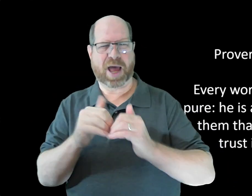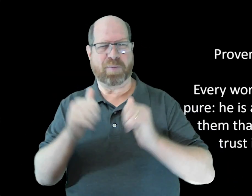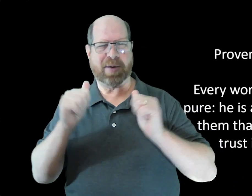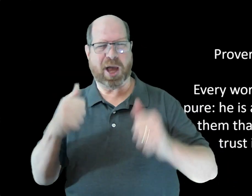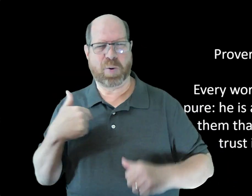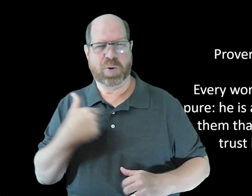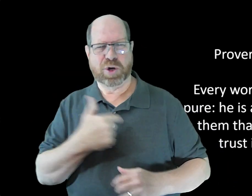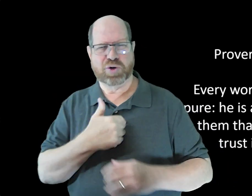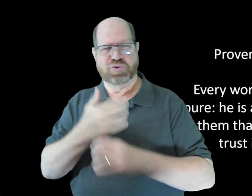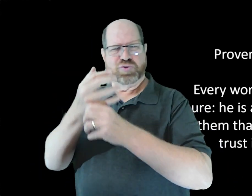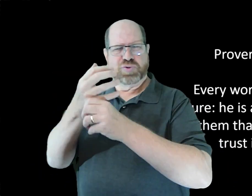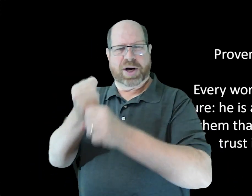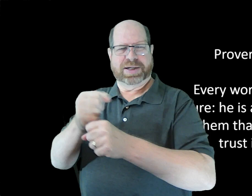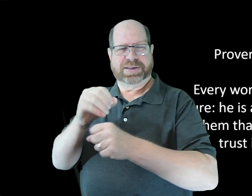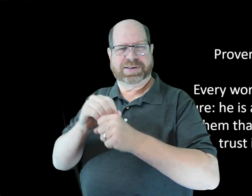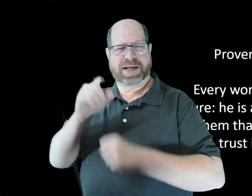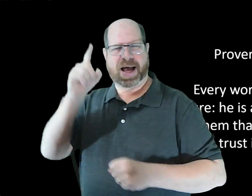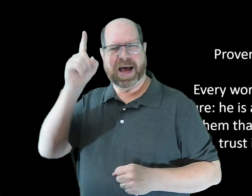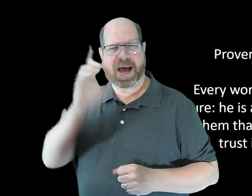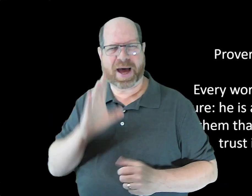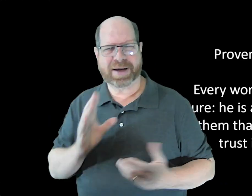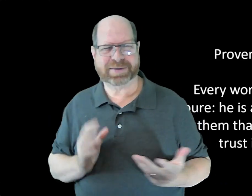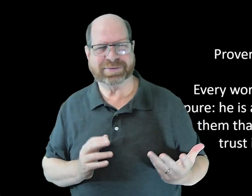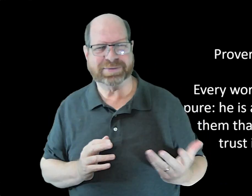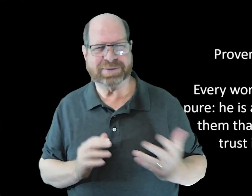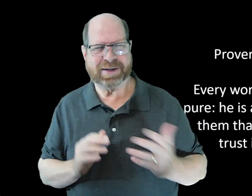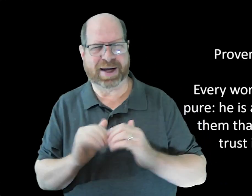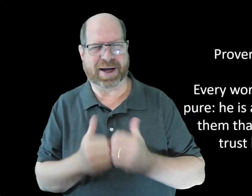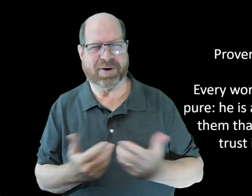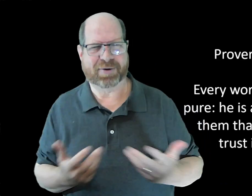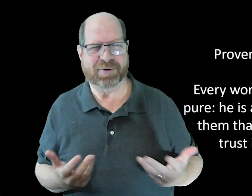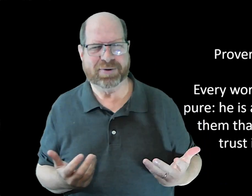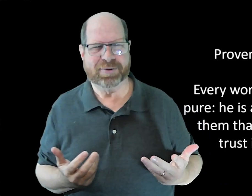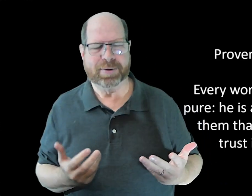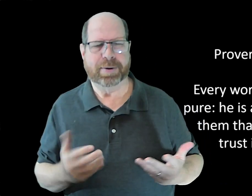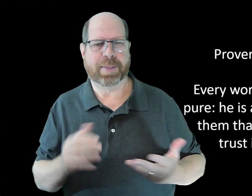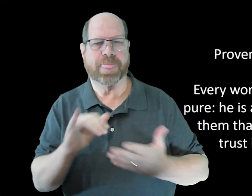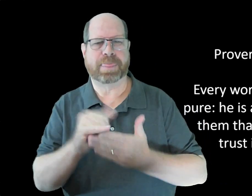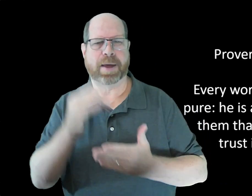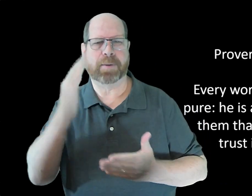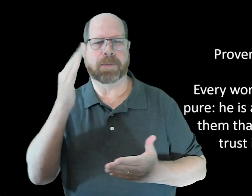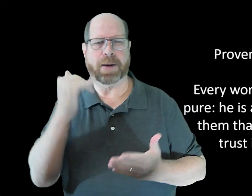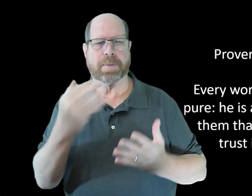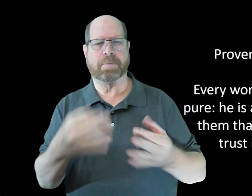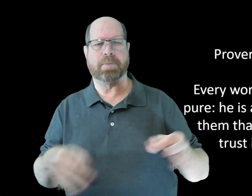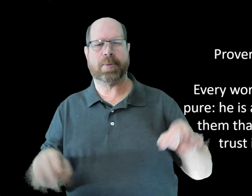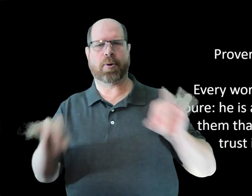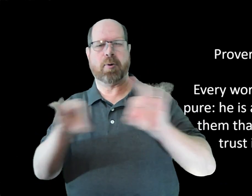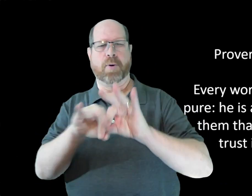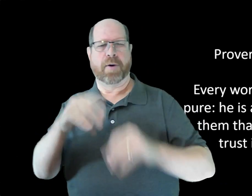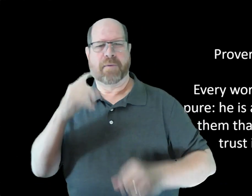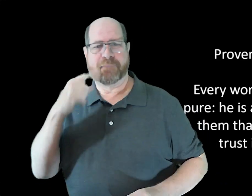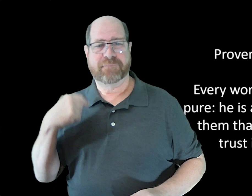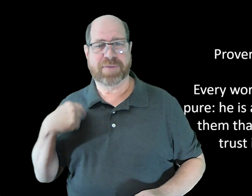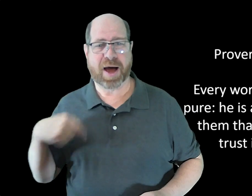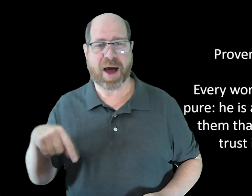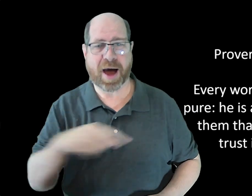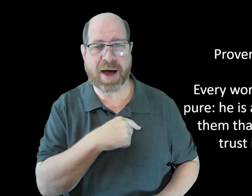Navalny's health is also deteriorating, in part because he's limited in the amount of food he can get in prison, his daughter told